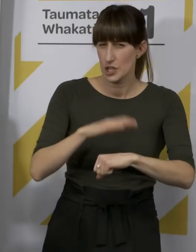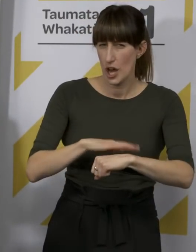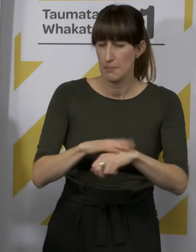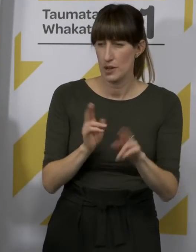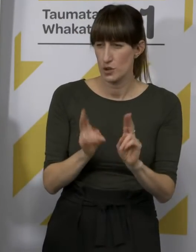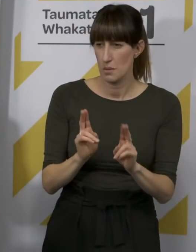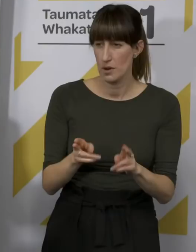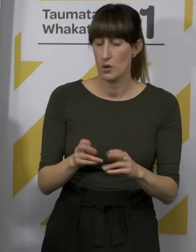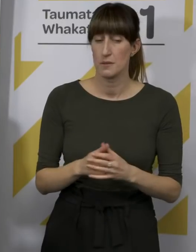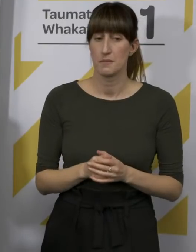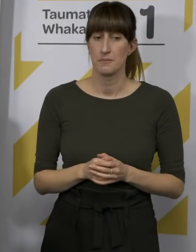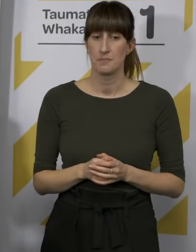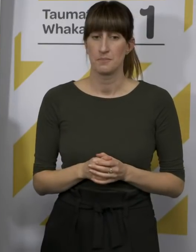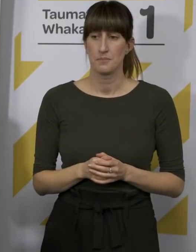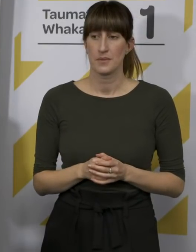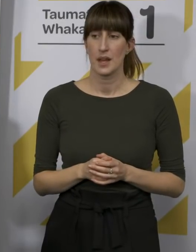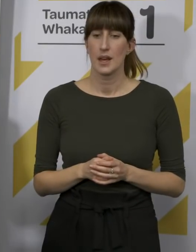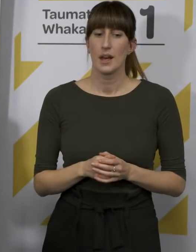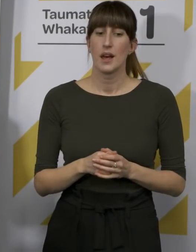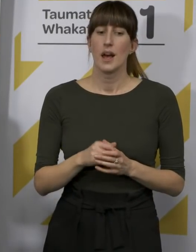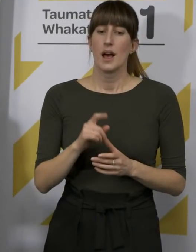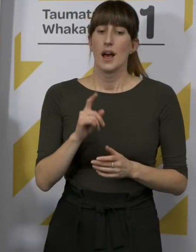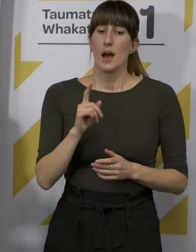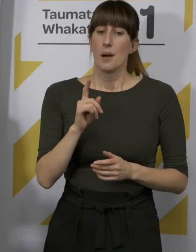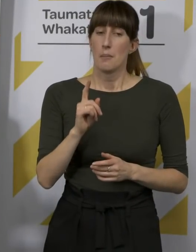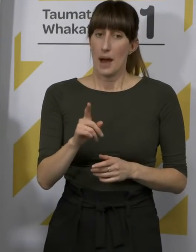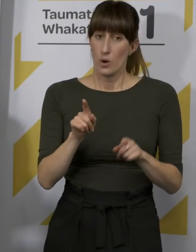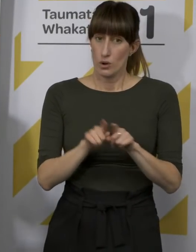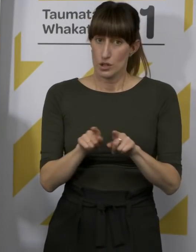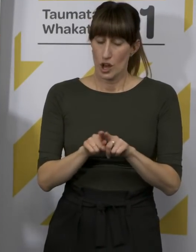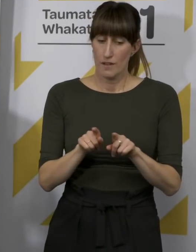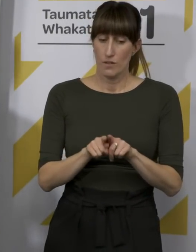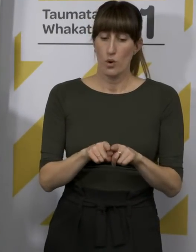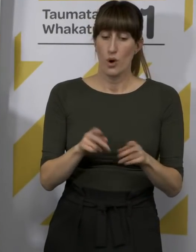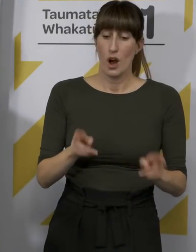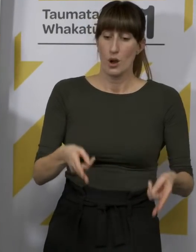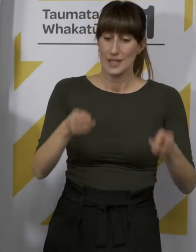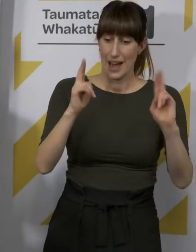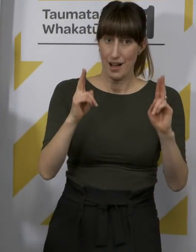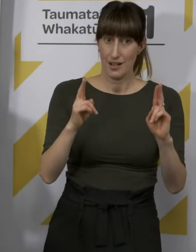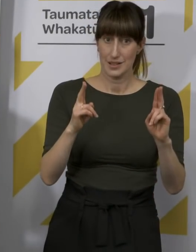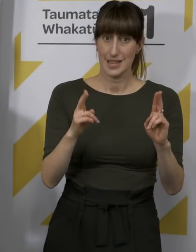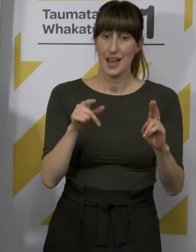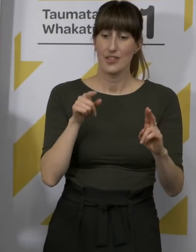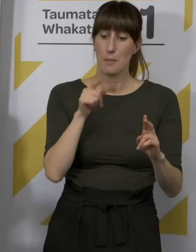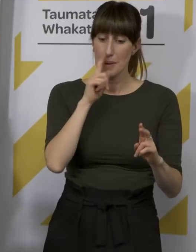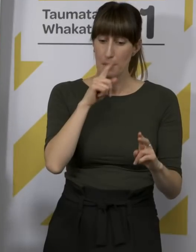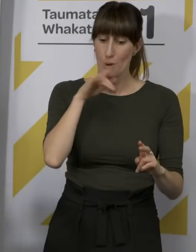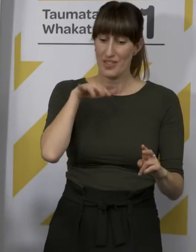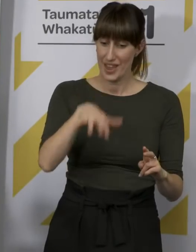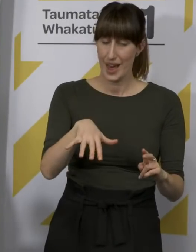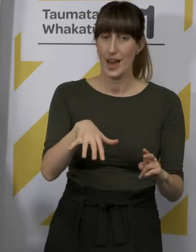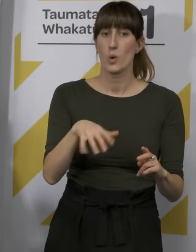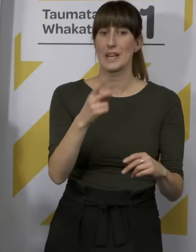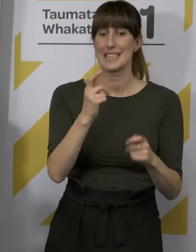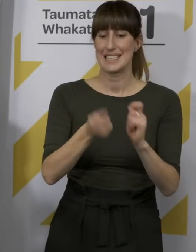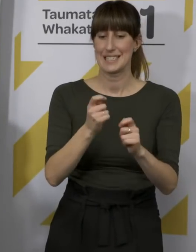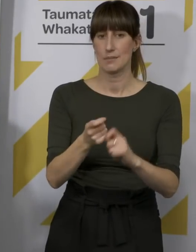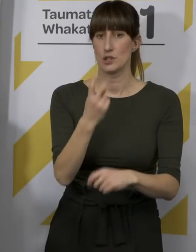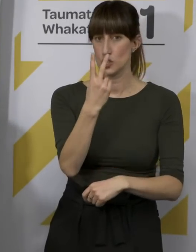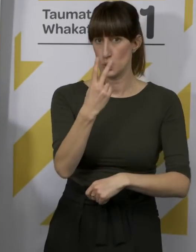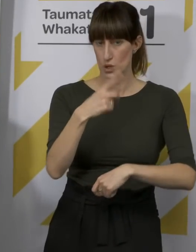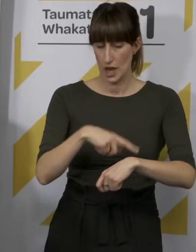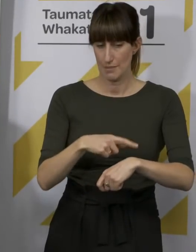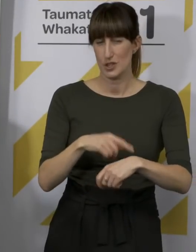testing of everybody twice in managed isolation facilities, and we are seeing the number of people in those facilities grow. And we will be